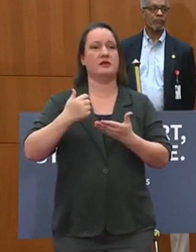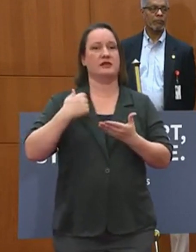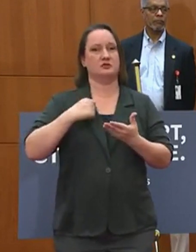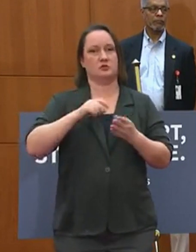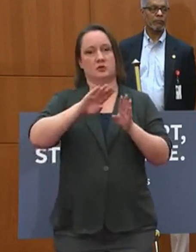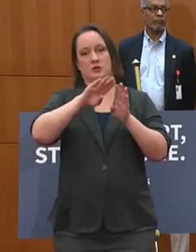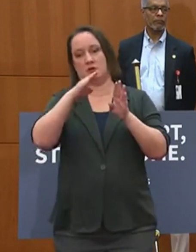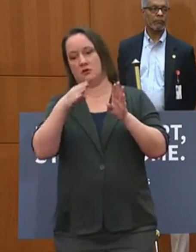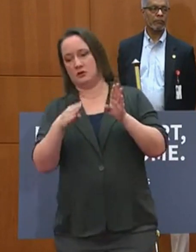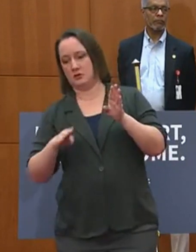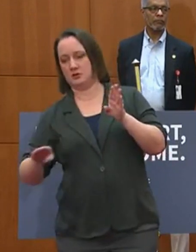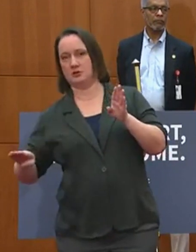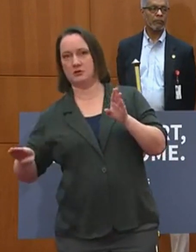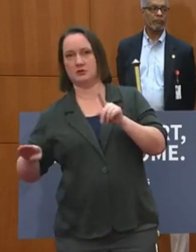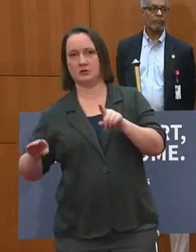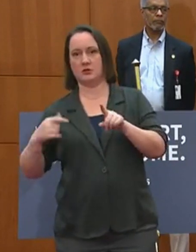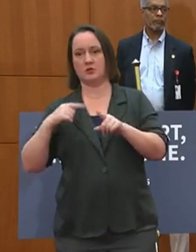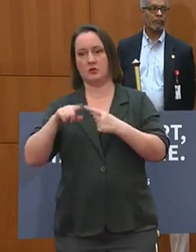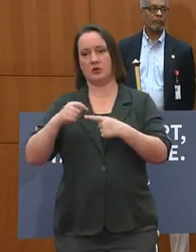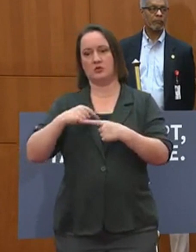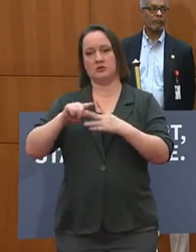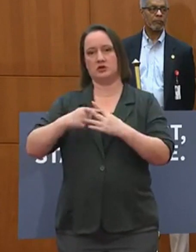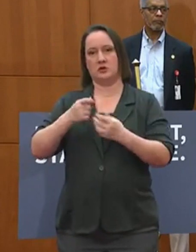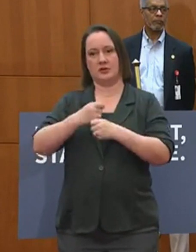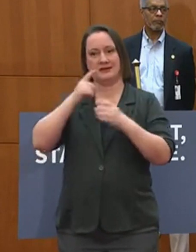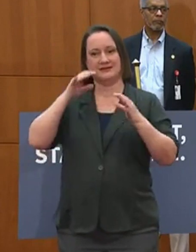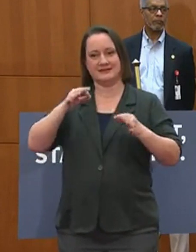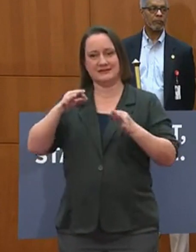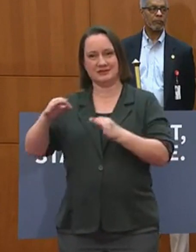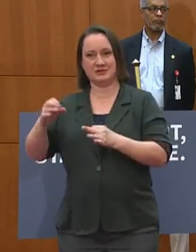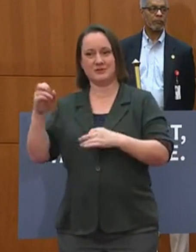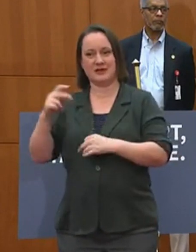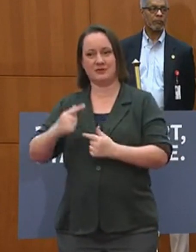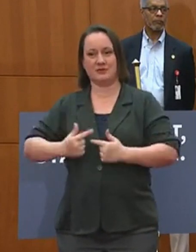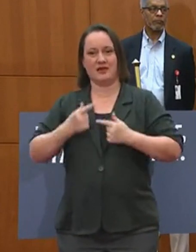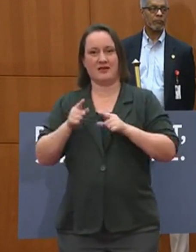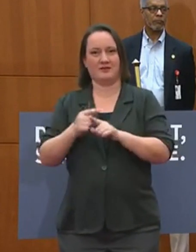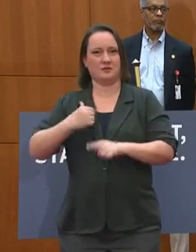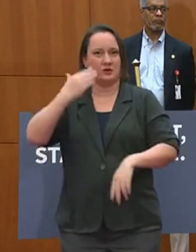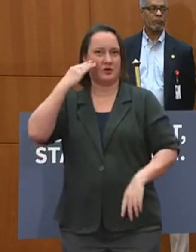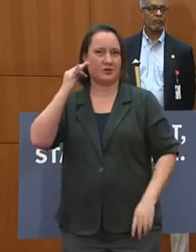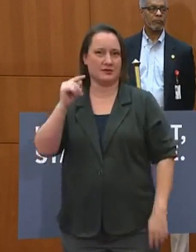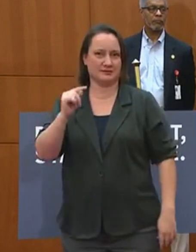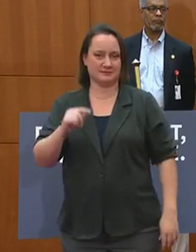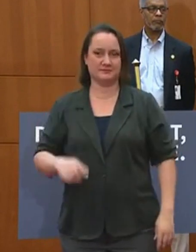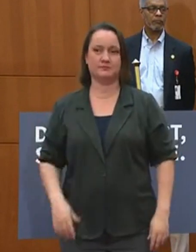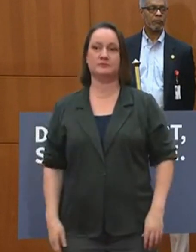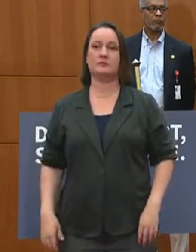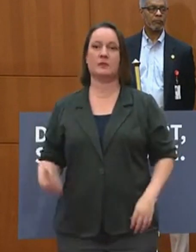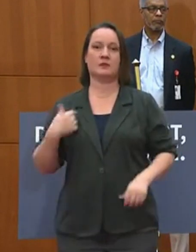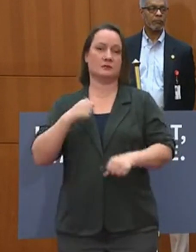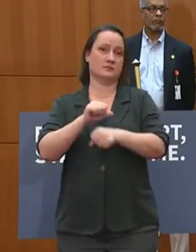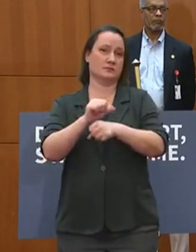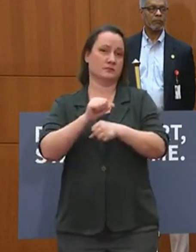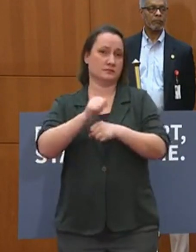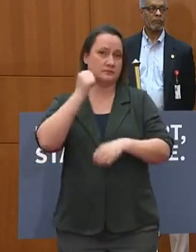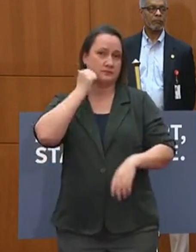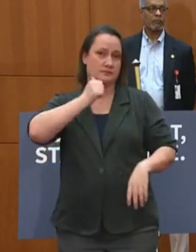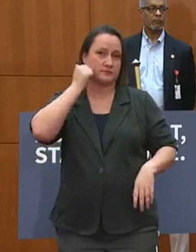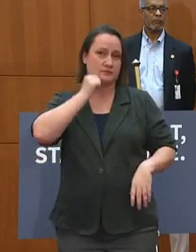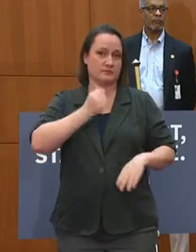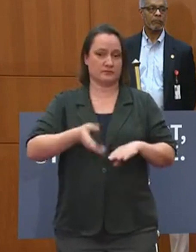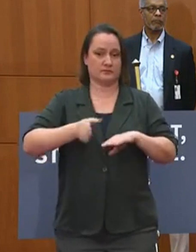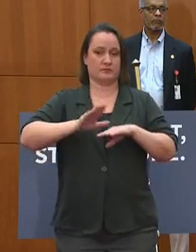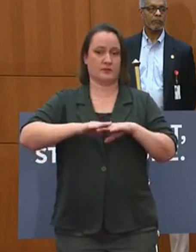decisions when we can get back to life as we used to know it. And so we are working every day to improve